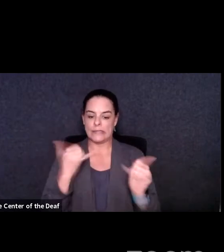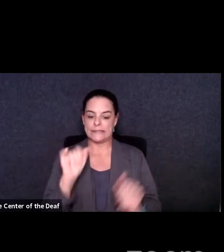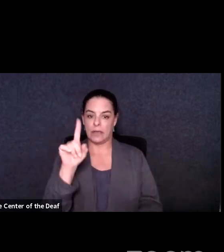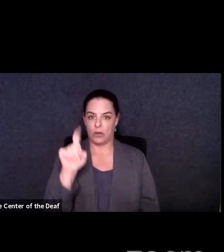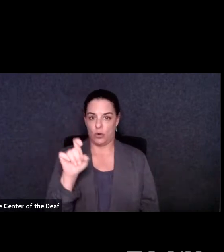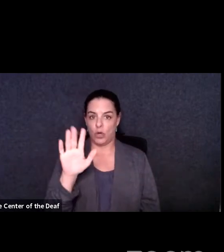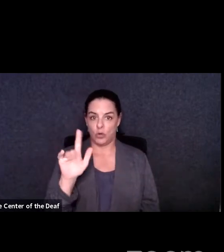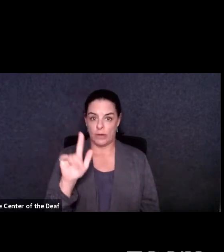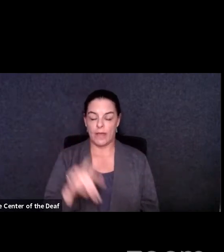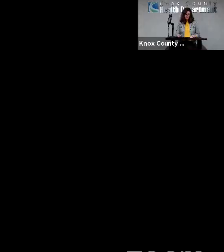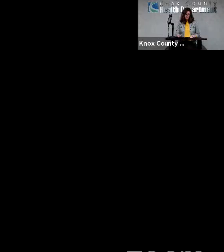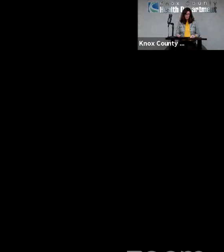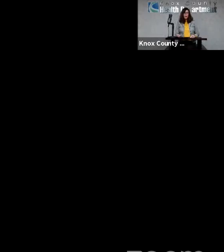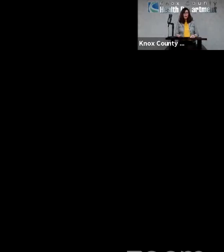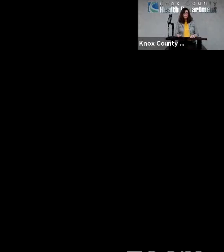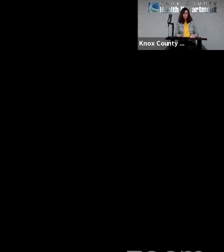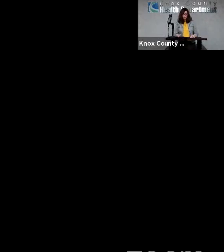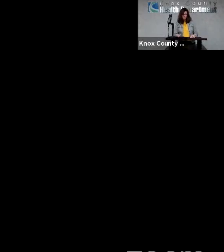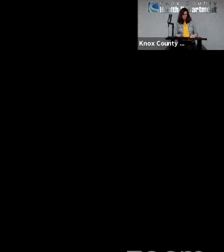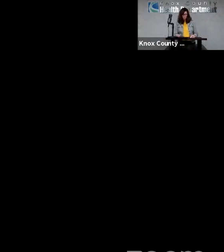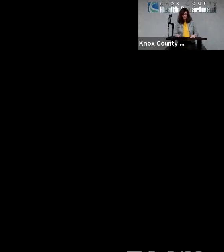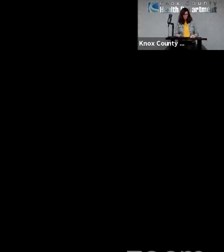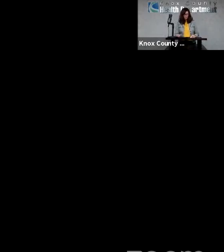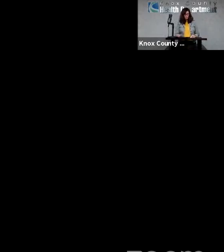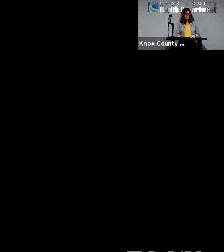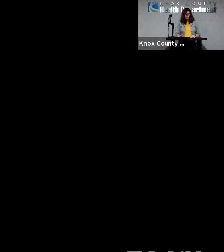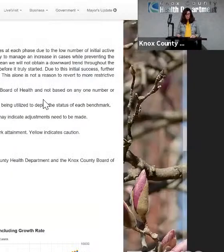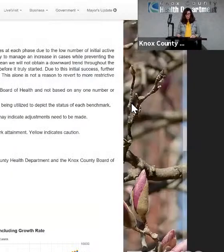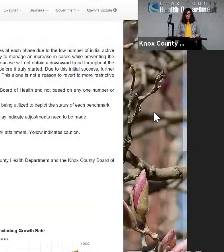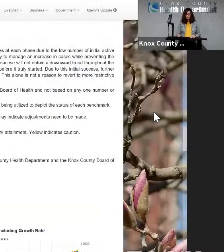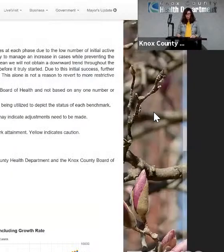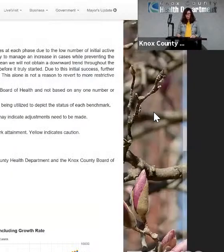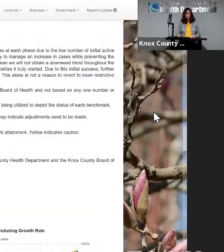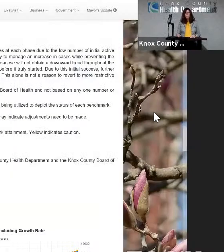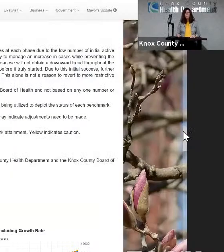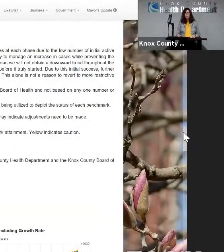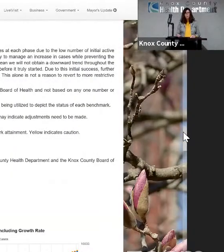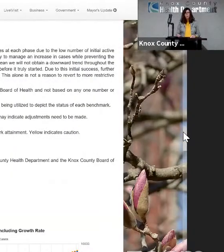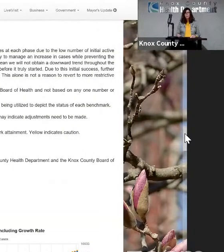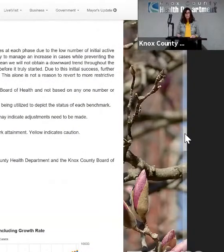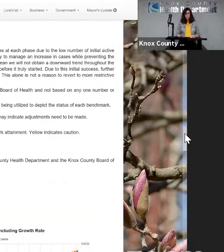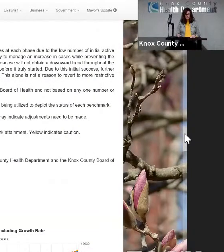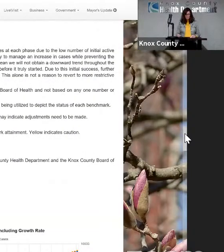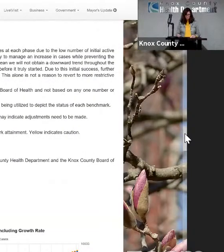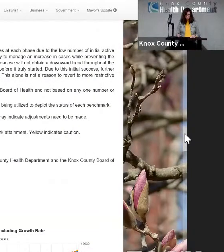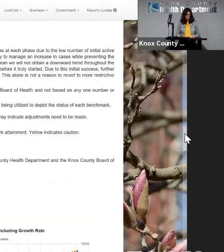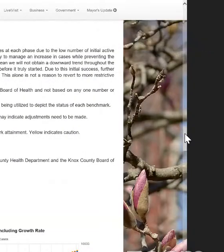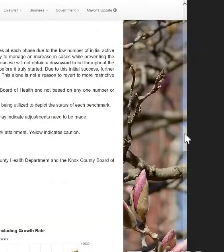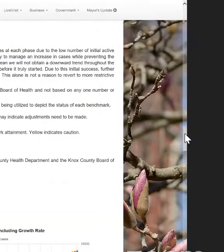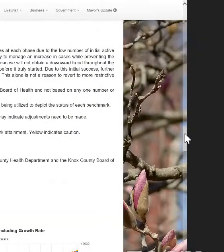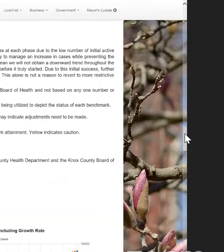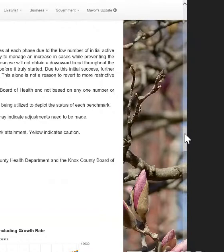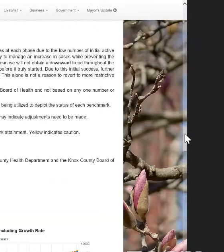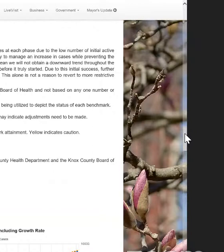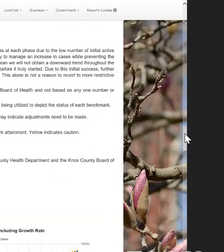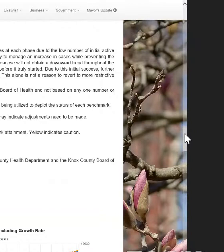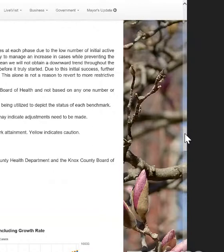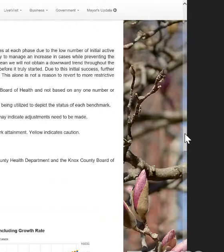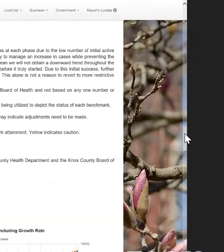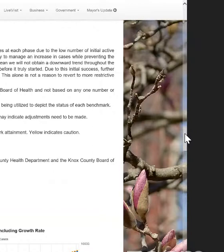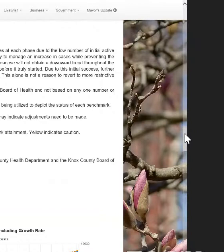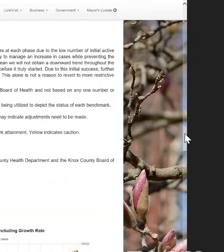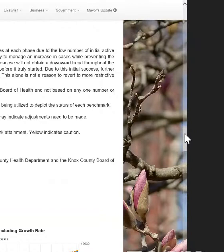we'll transition to the benchmarks. As a reminder, for the majority of our benchmarks, what we want to see is